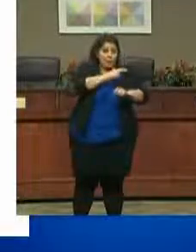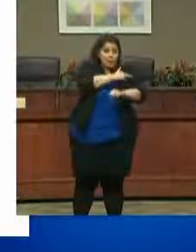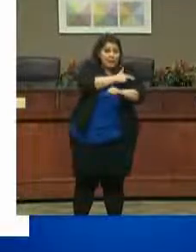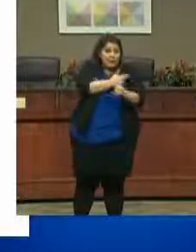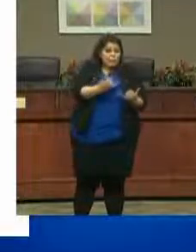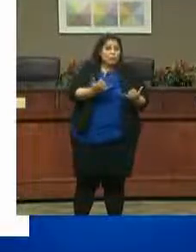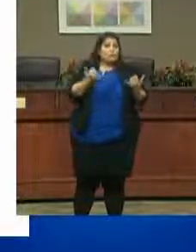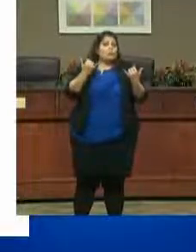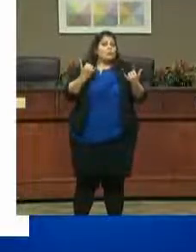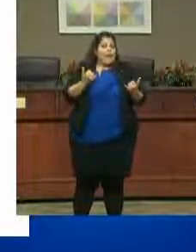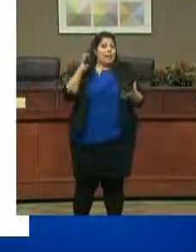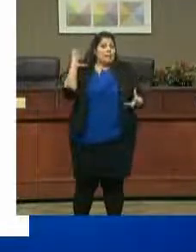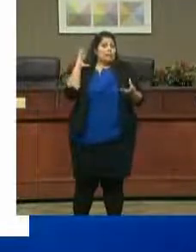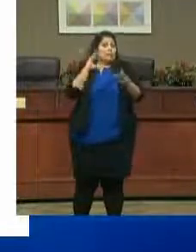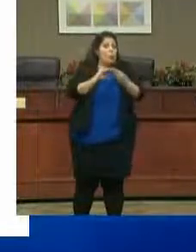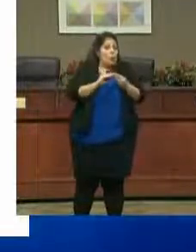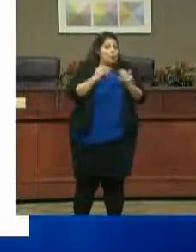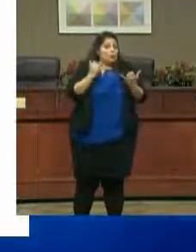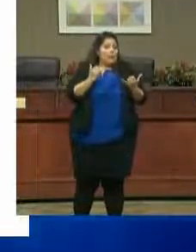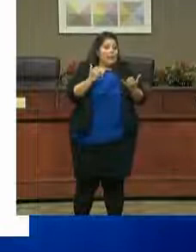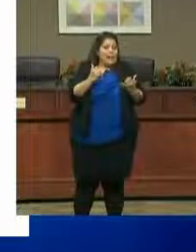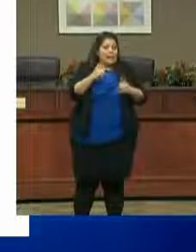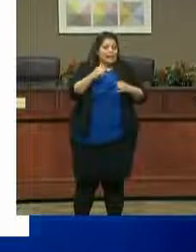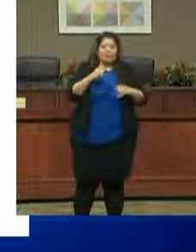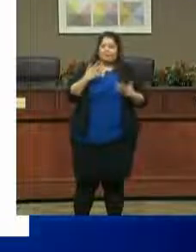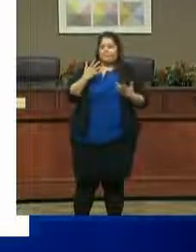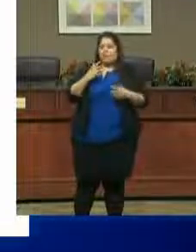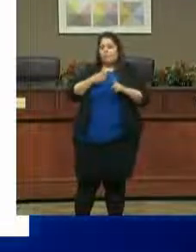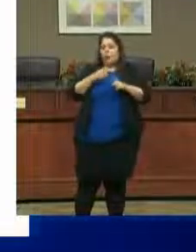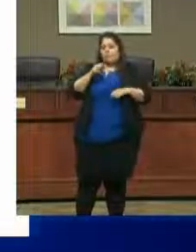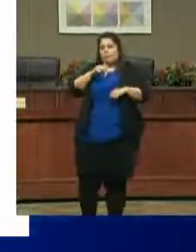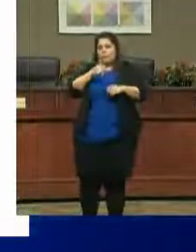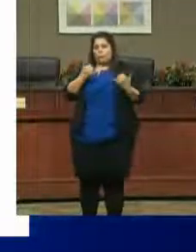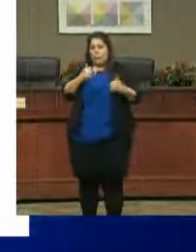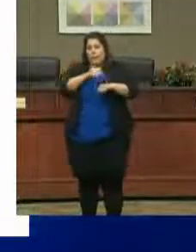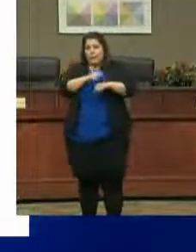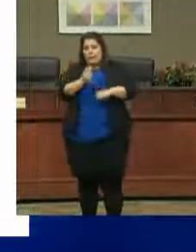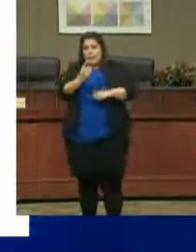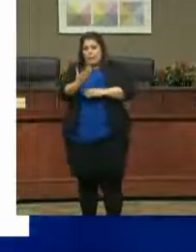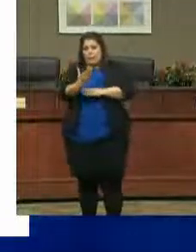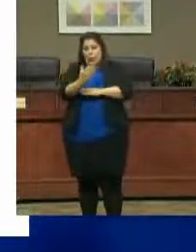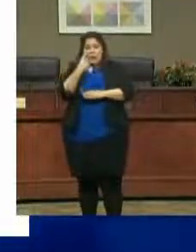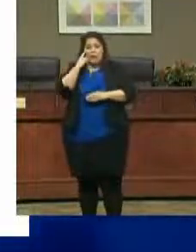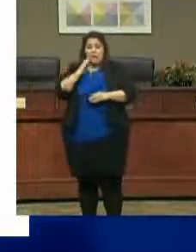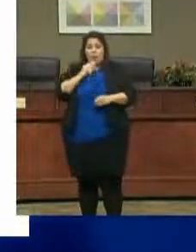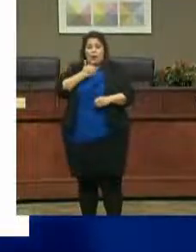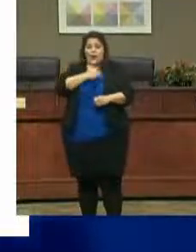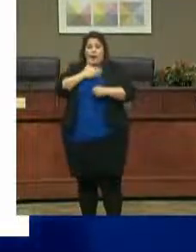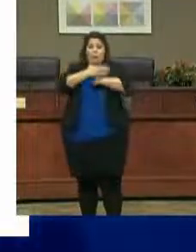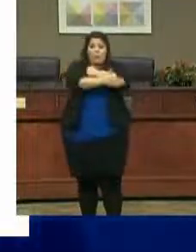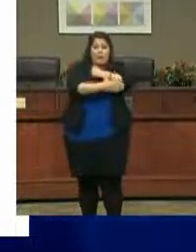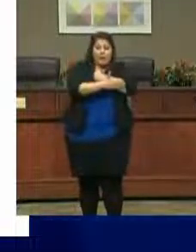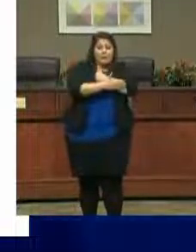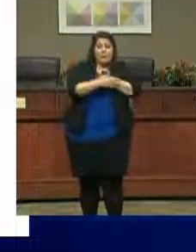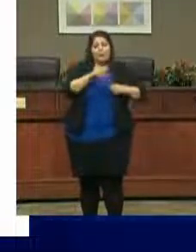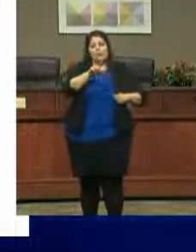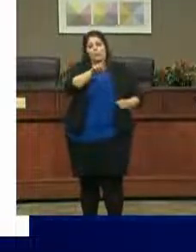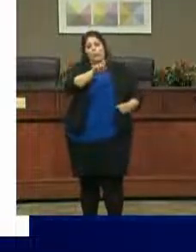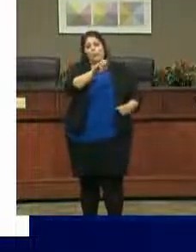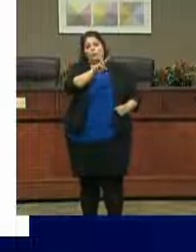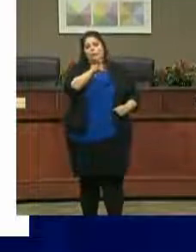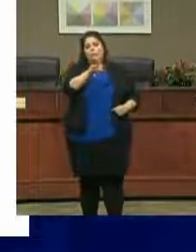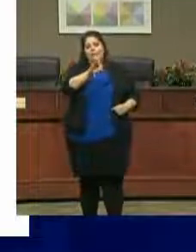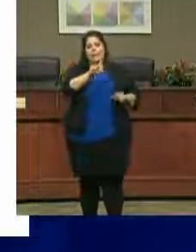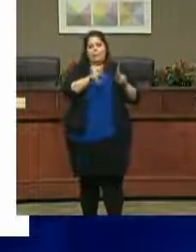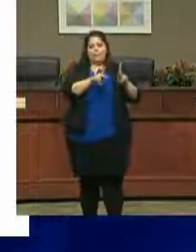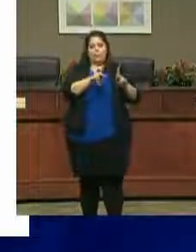today, as 11 o'clock in the morning, in our county for COVID-19 is 168 people.